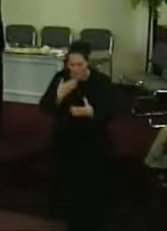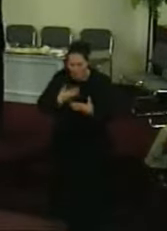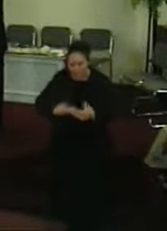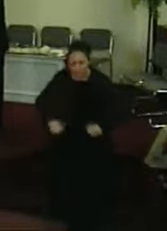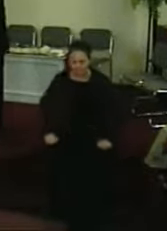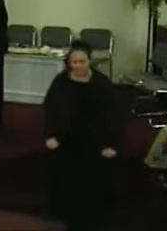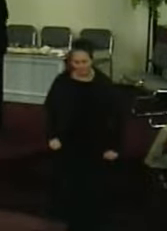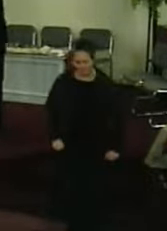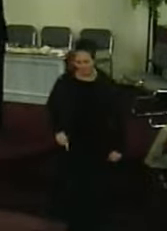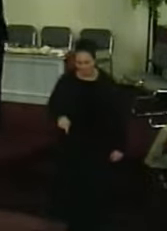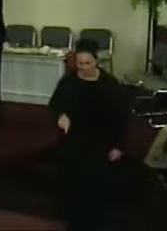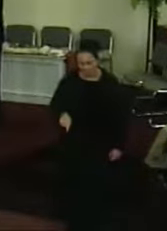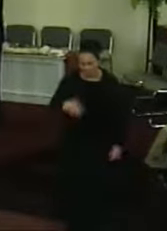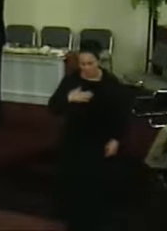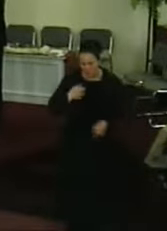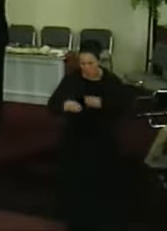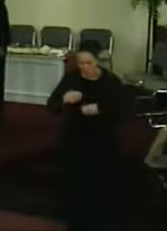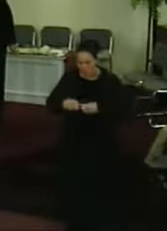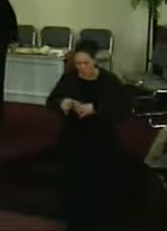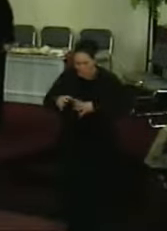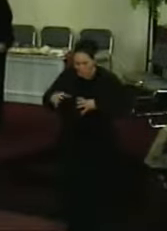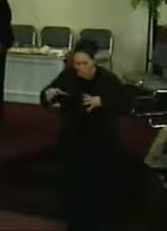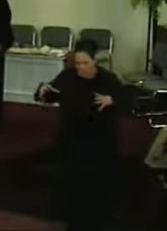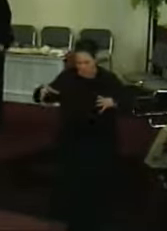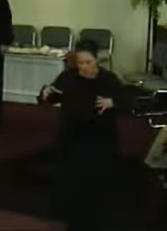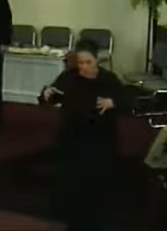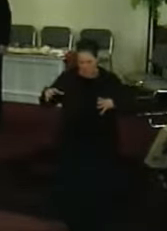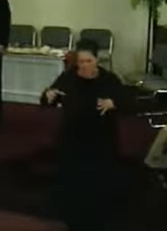Where God says, you need to have a telescope.